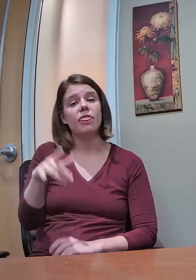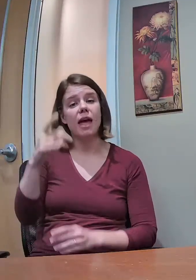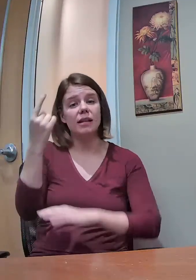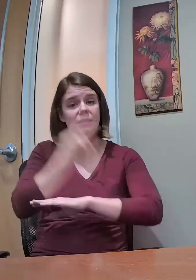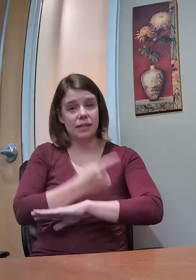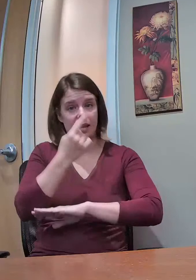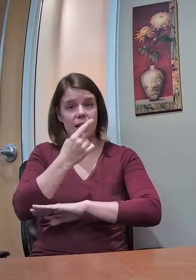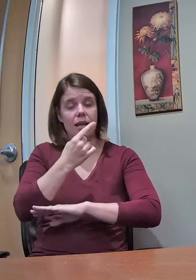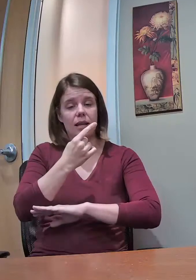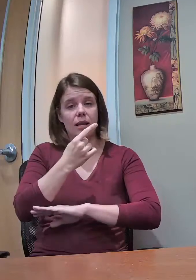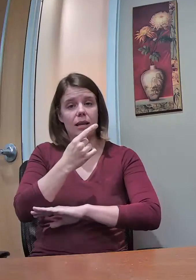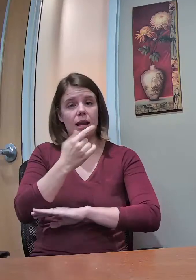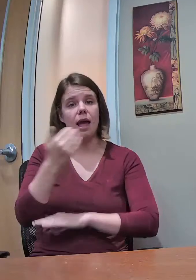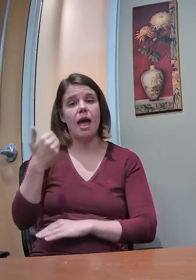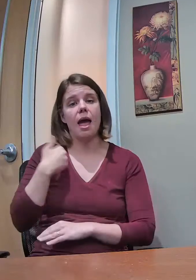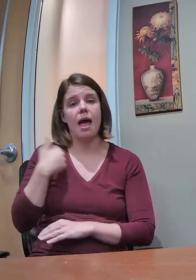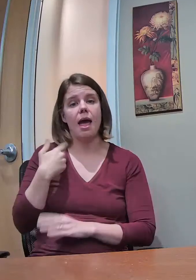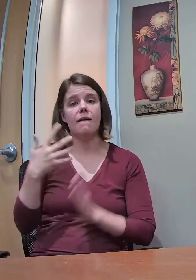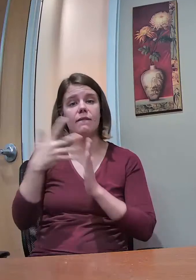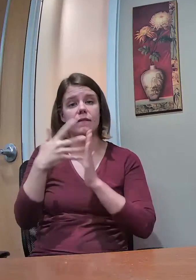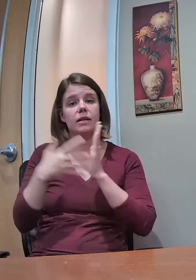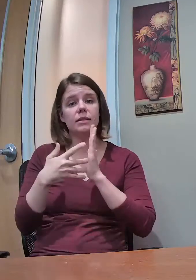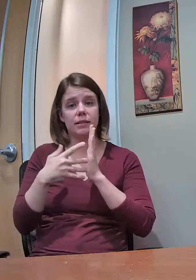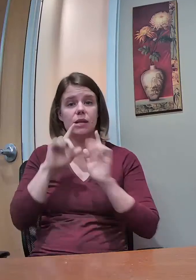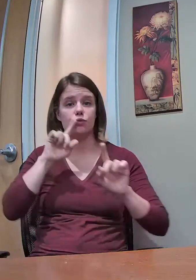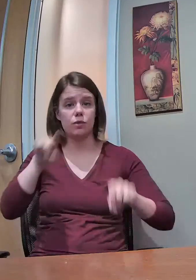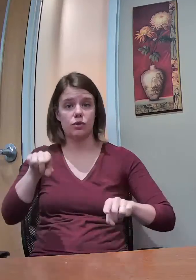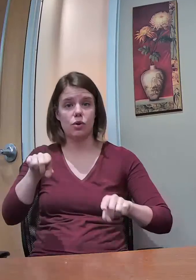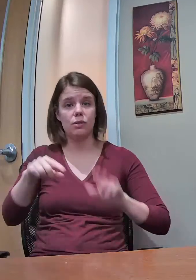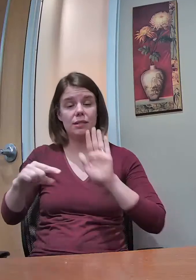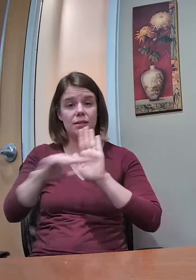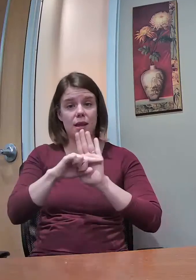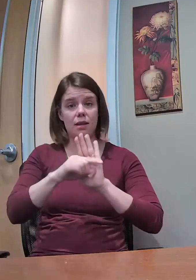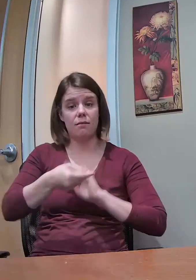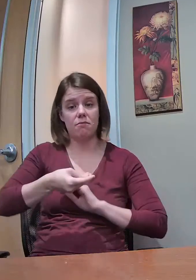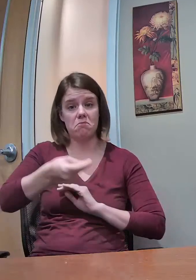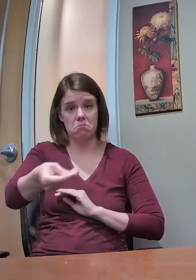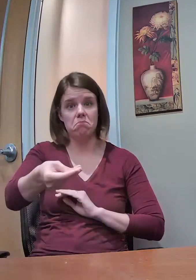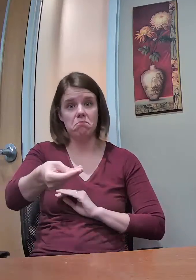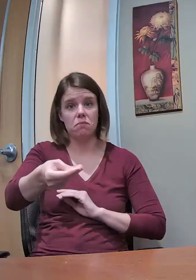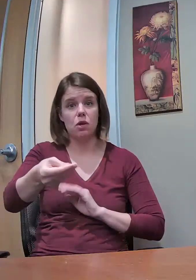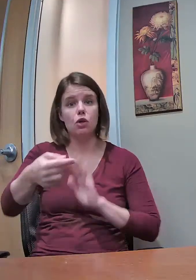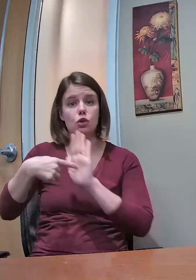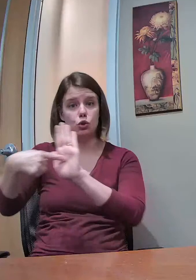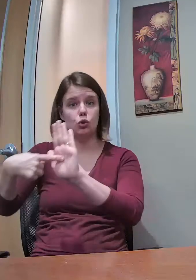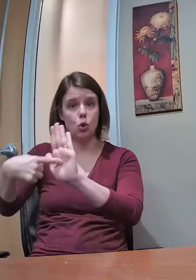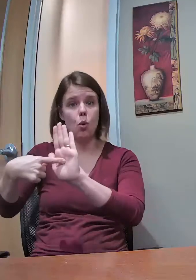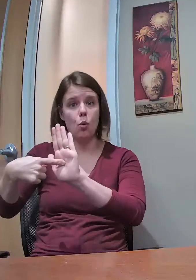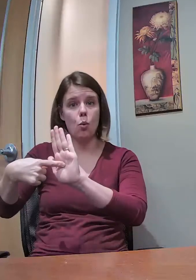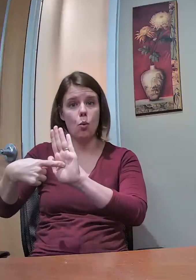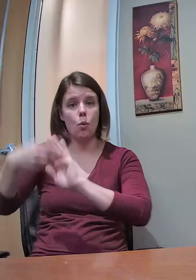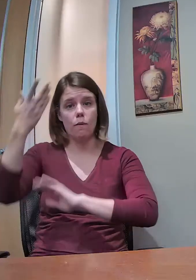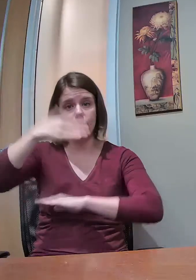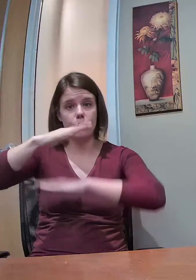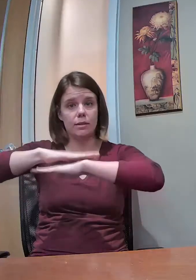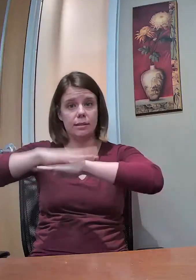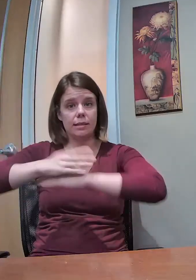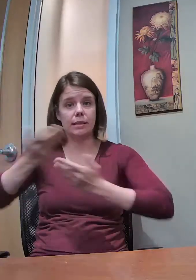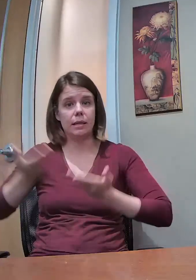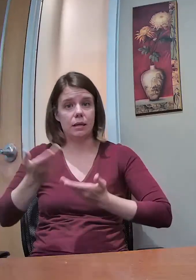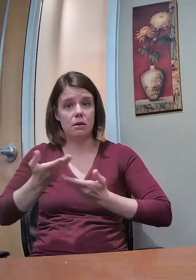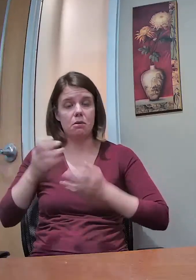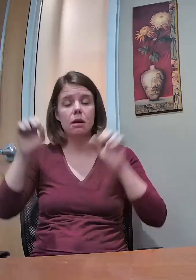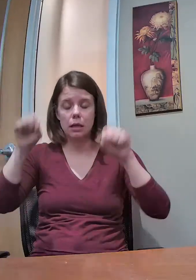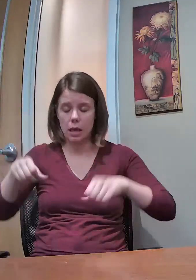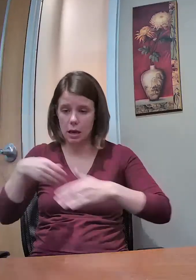confirmed. So if we do have, for some reason, a general visitor coming into the home, they, like the rest of us, would have to be